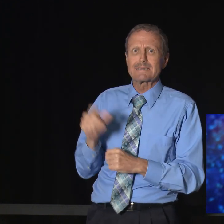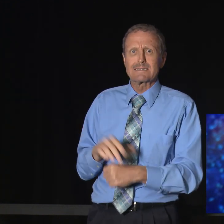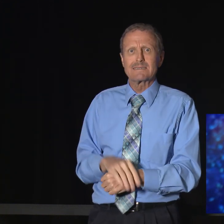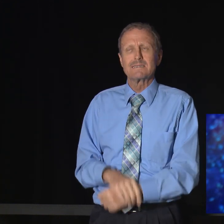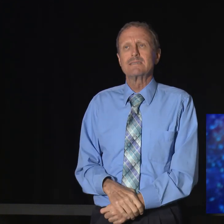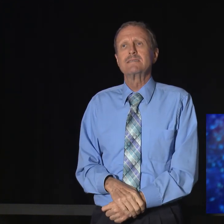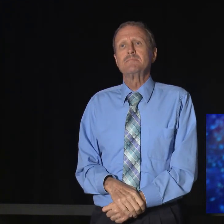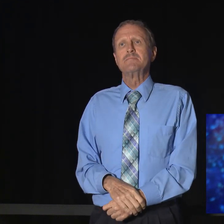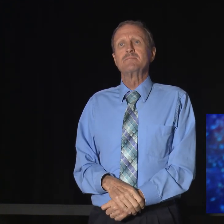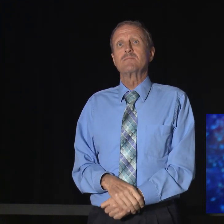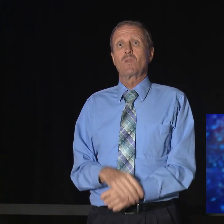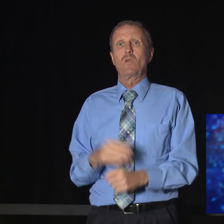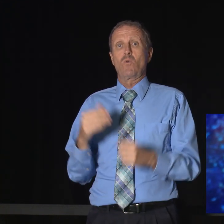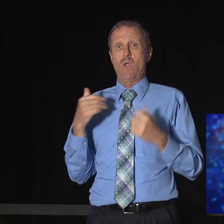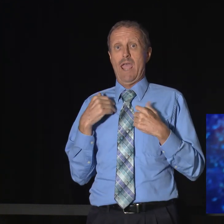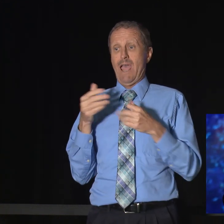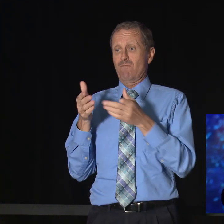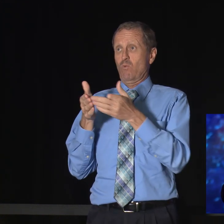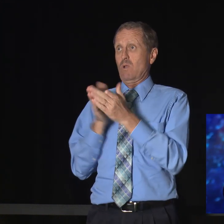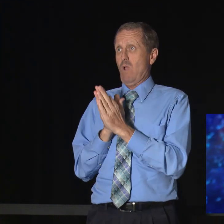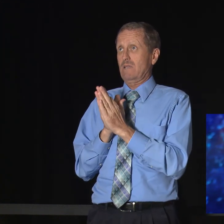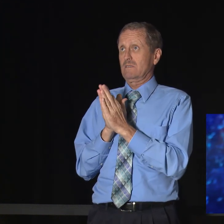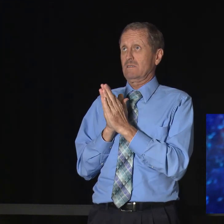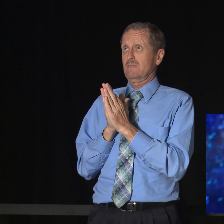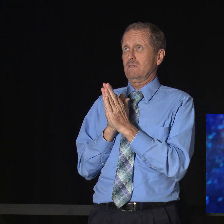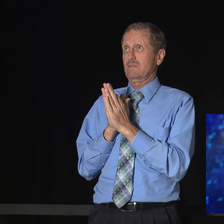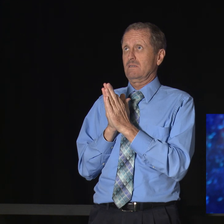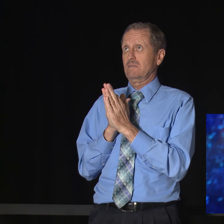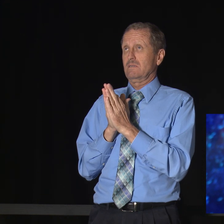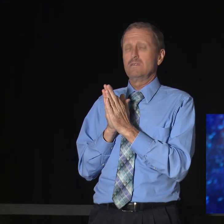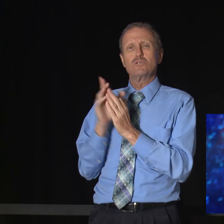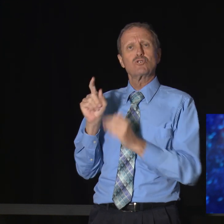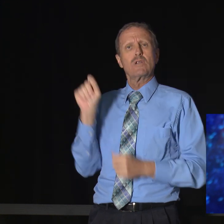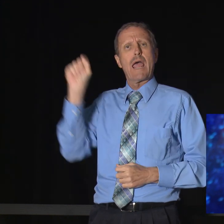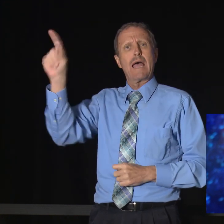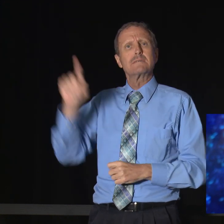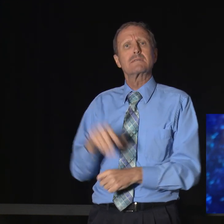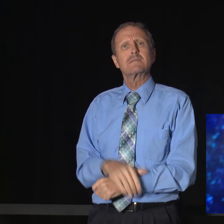ask. When we have a request, we should ask.